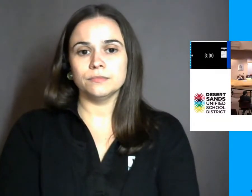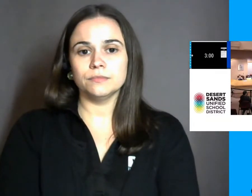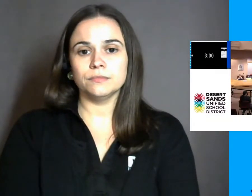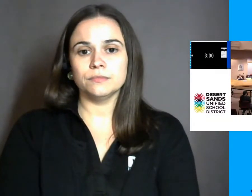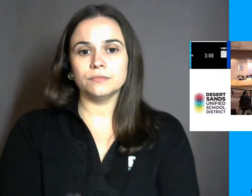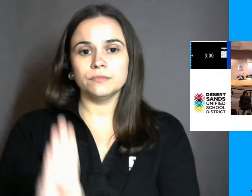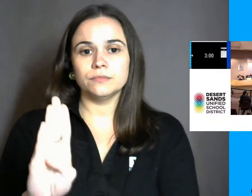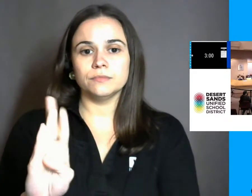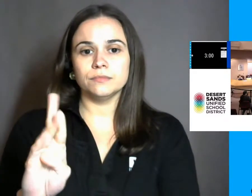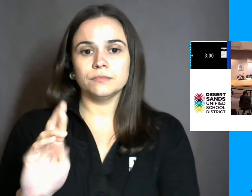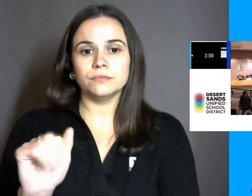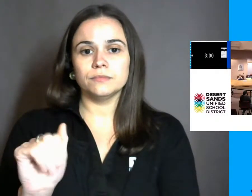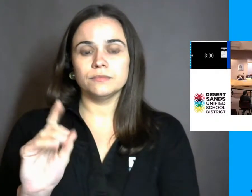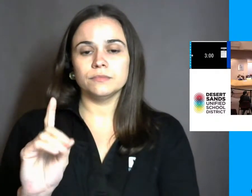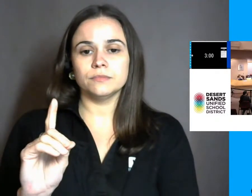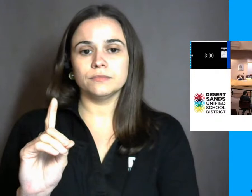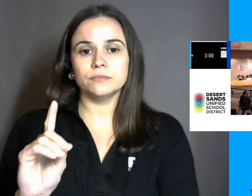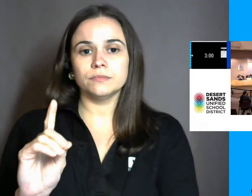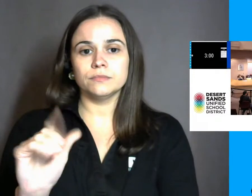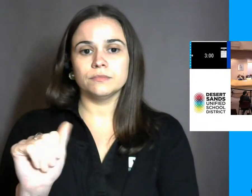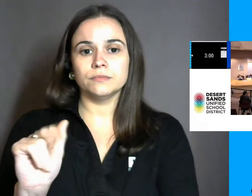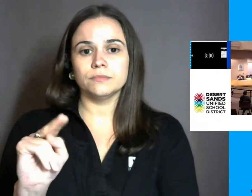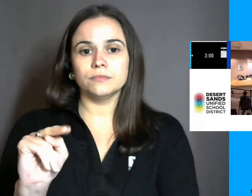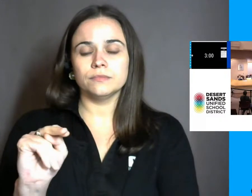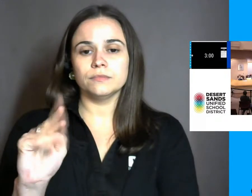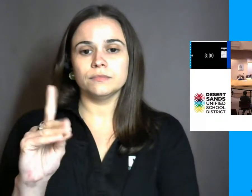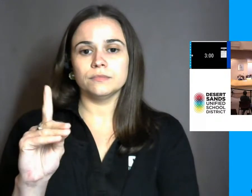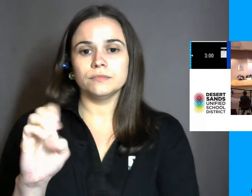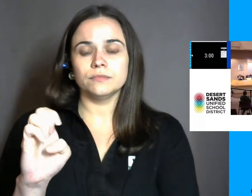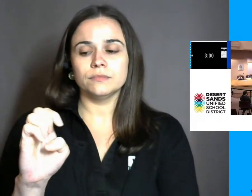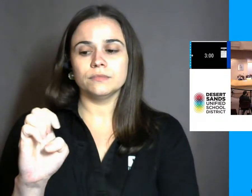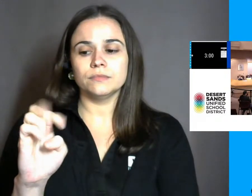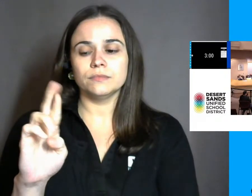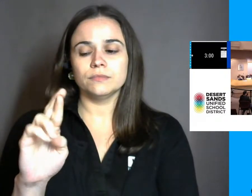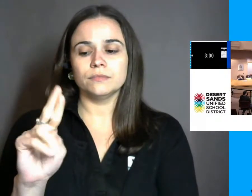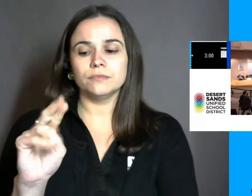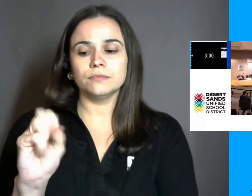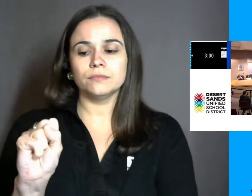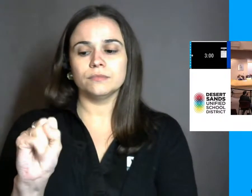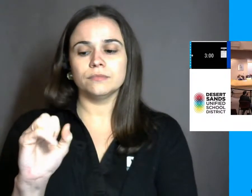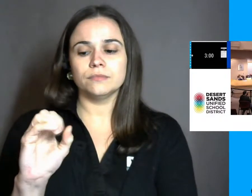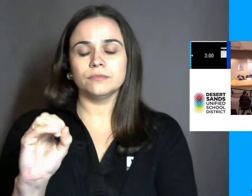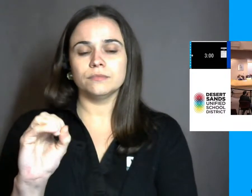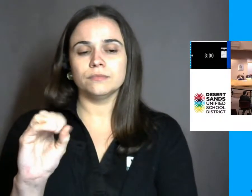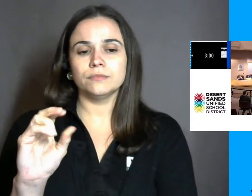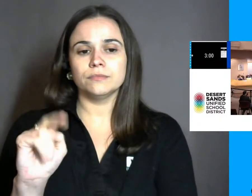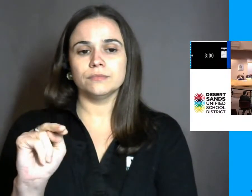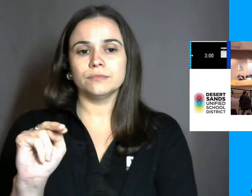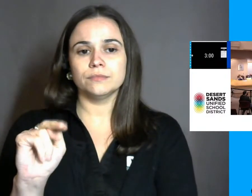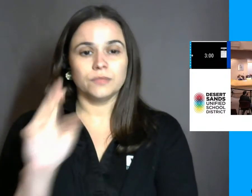Brad Anderson. She might be out there. I think they're going to check.